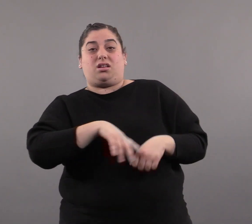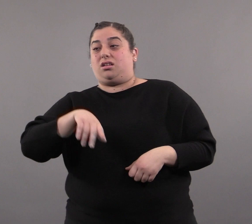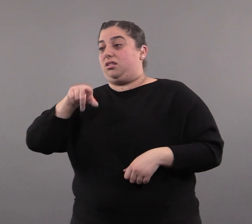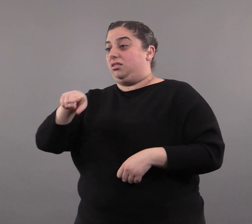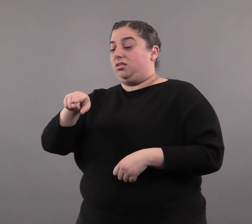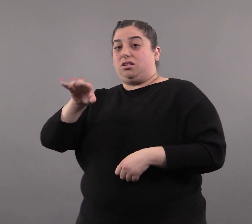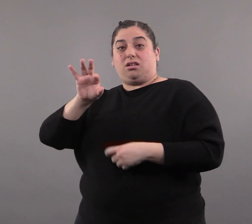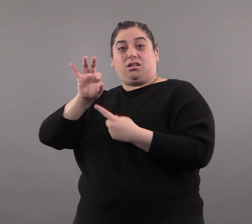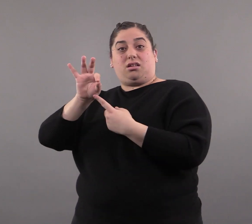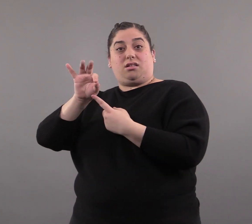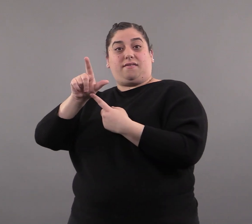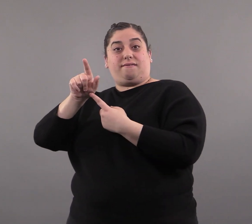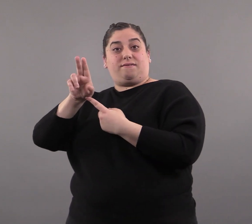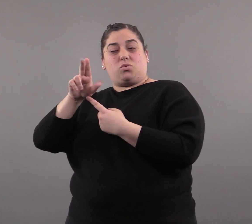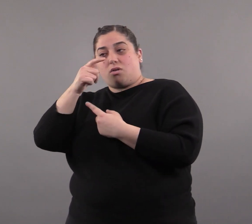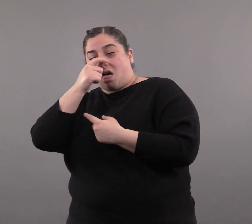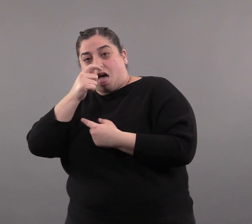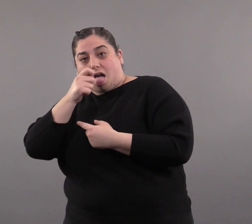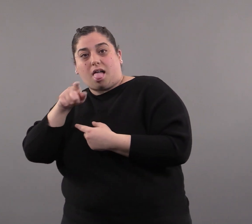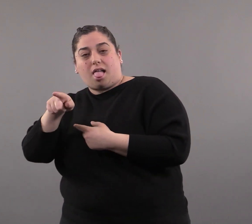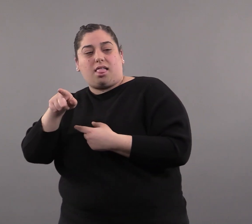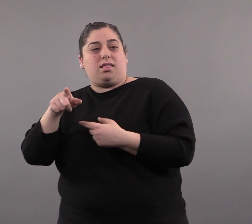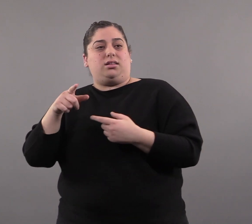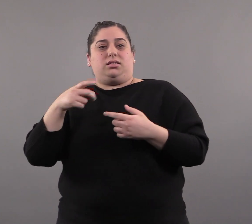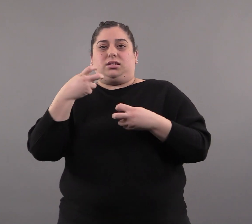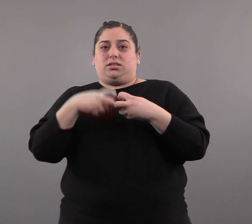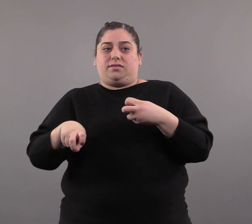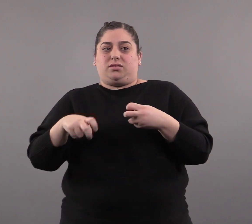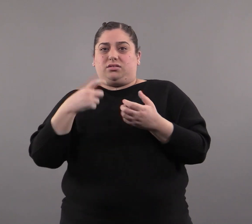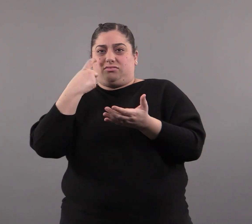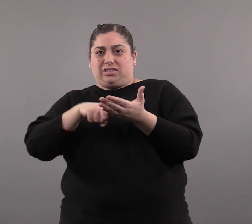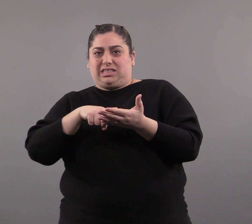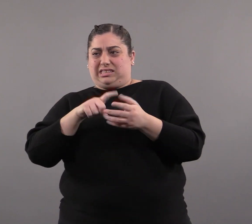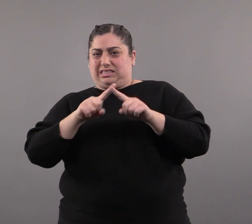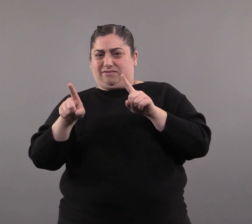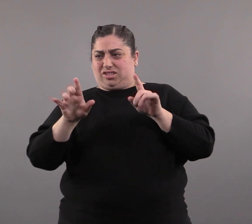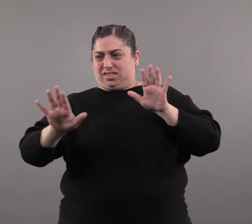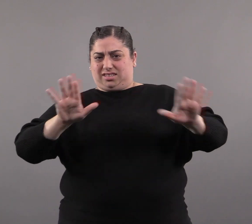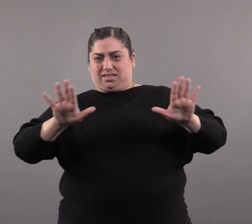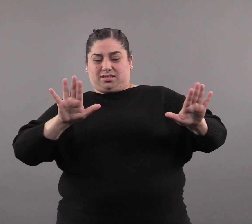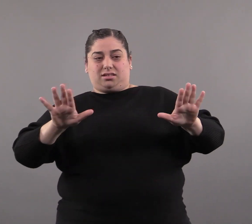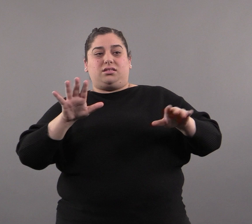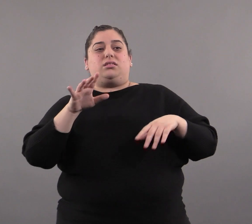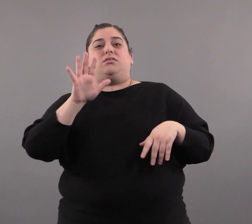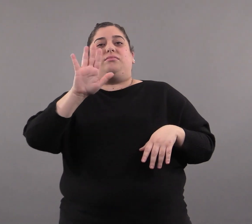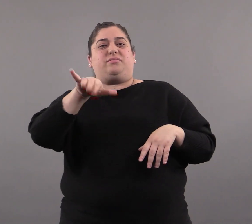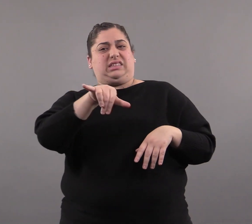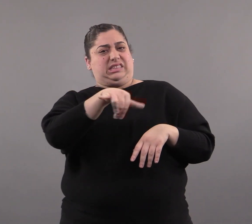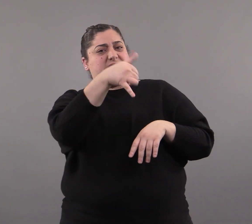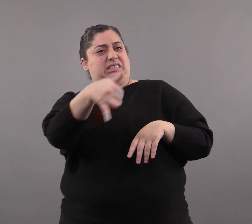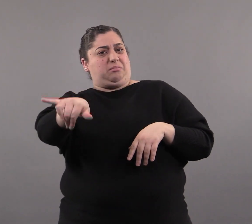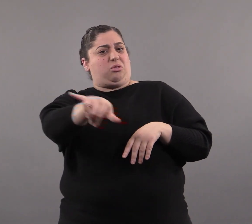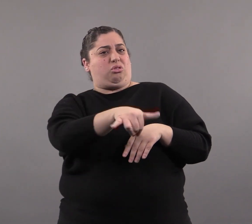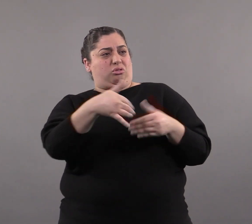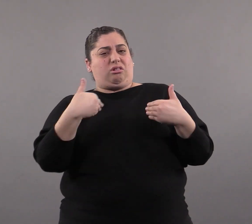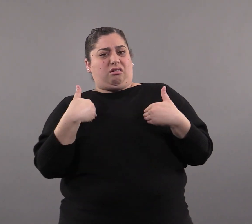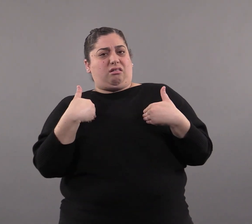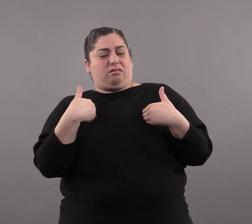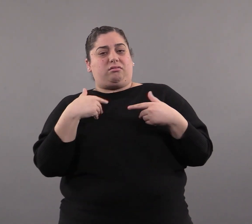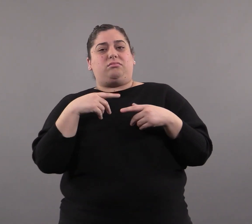very similar. So that's why we have to look at the risk factors associated, looking at if there is any travel, any